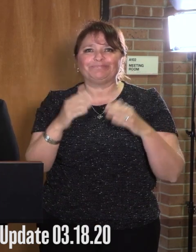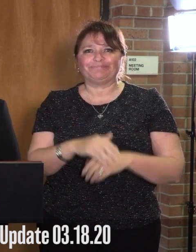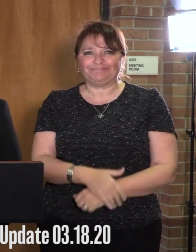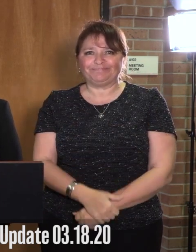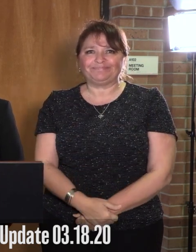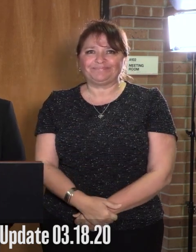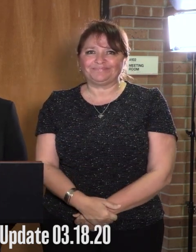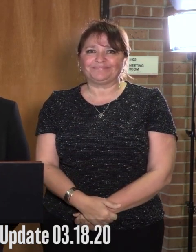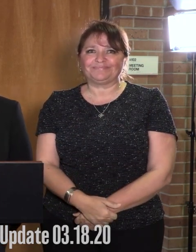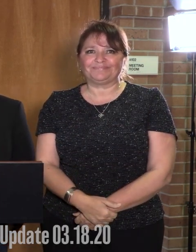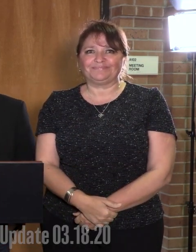Thank you.